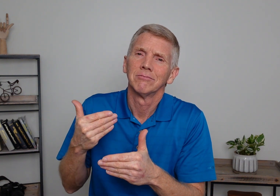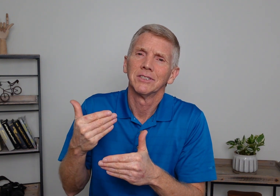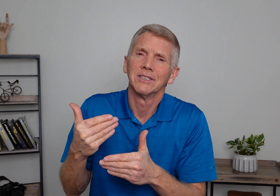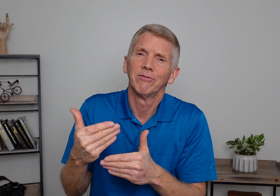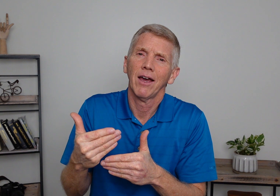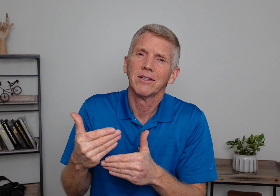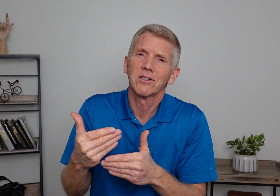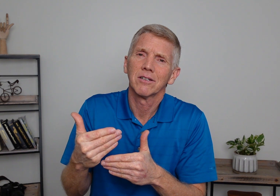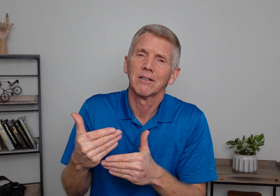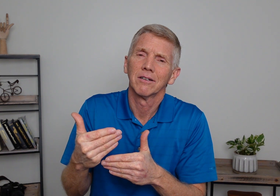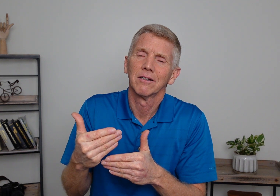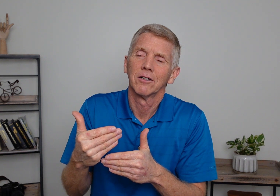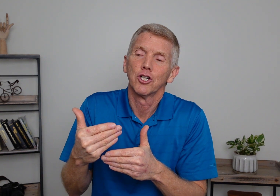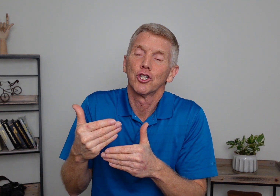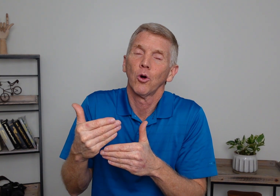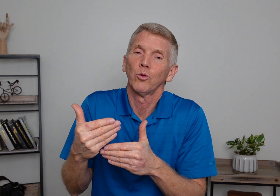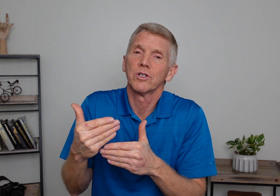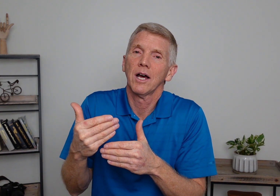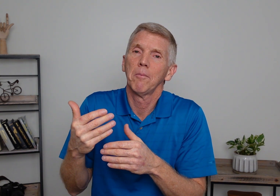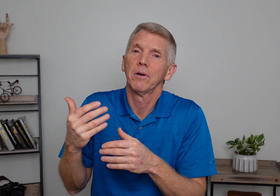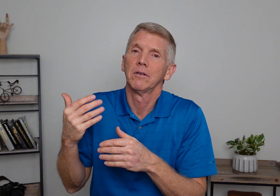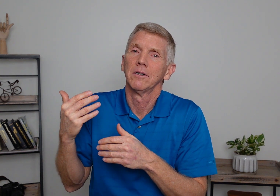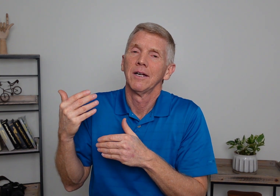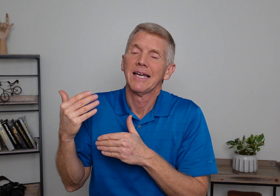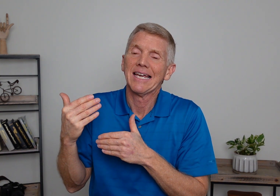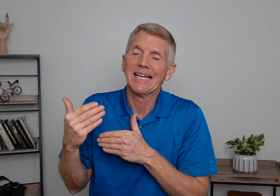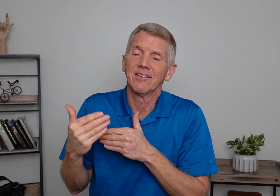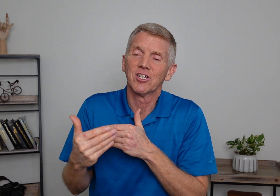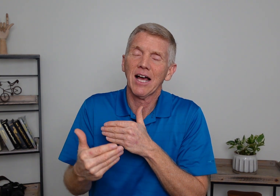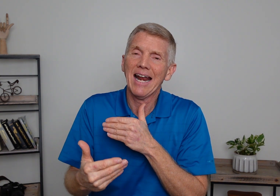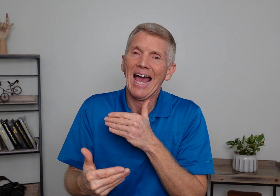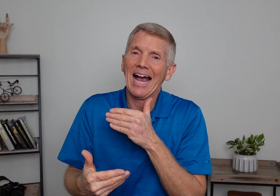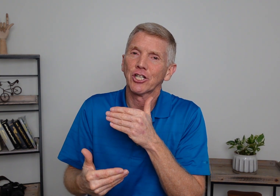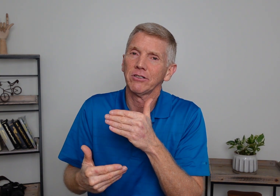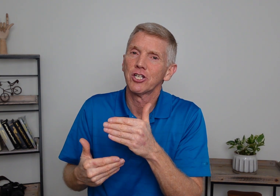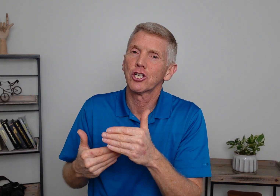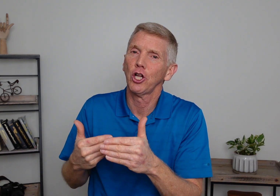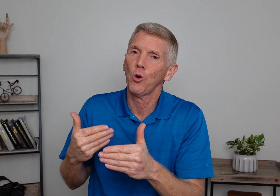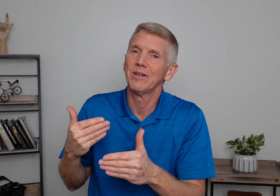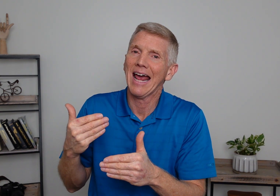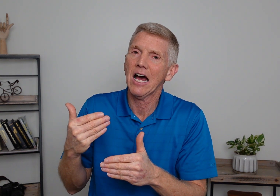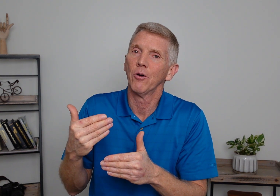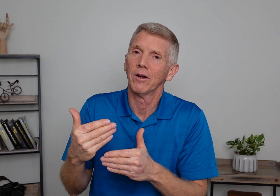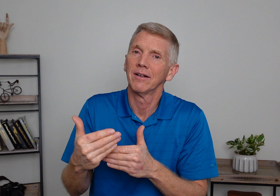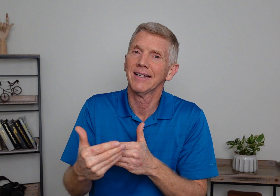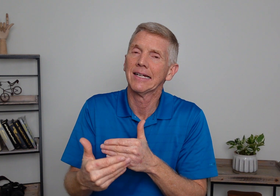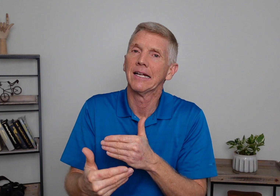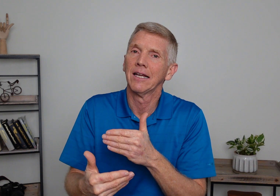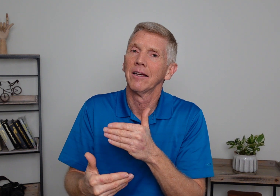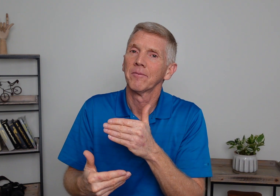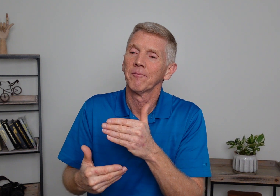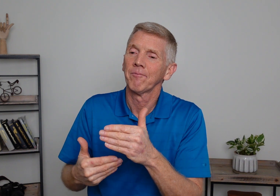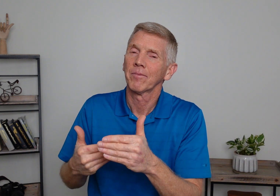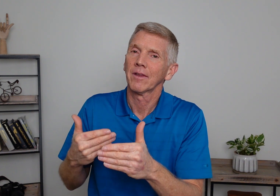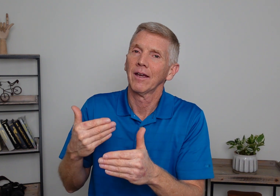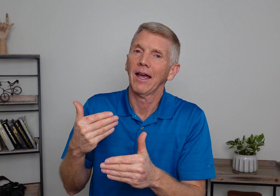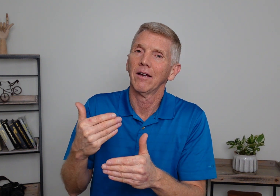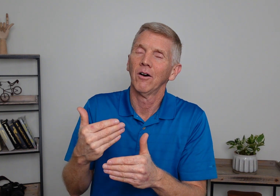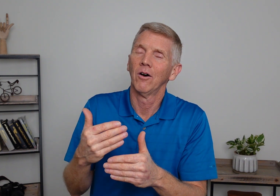See the face? Shoulders up. The sign actually slowed down, didn't it? Okay? Oh,